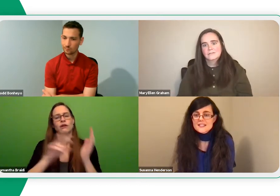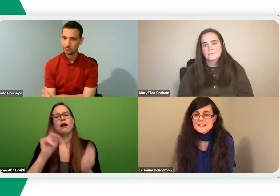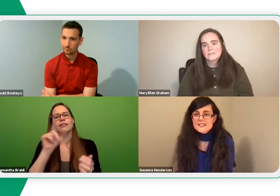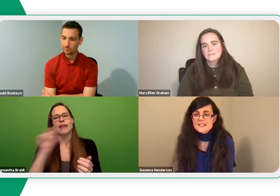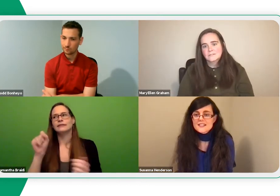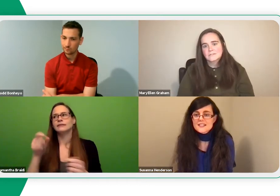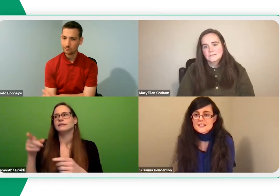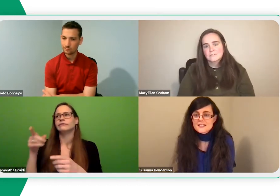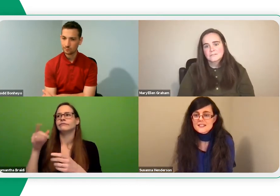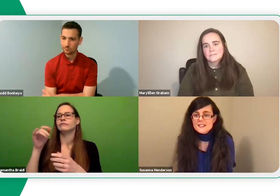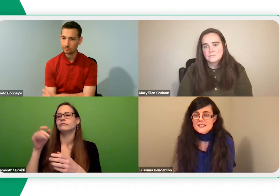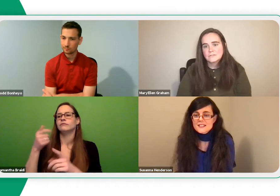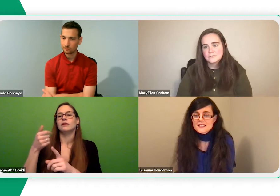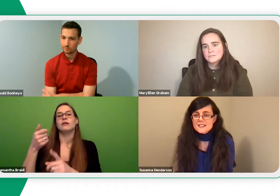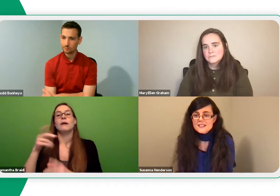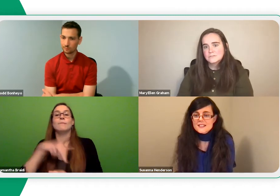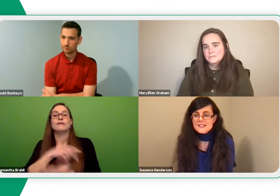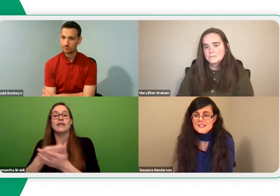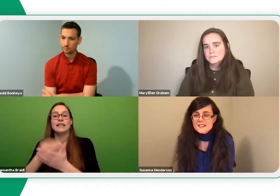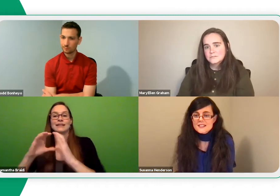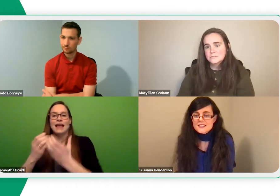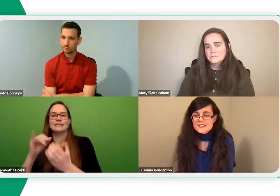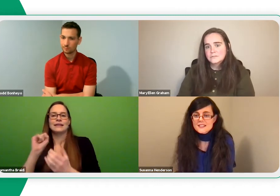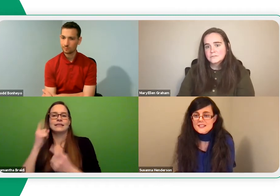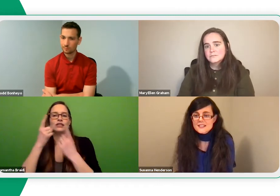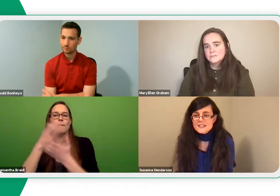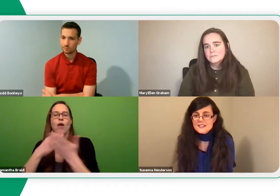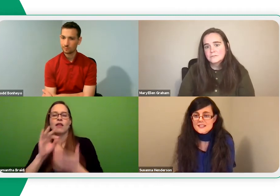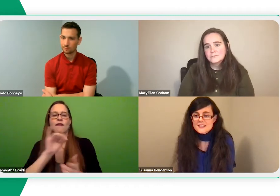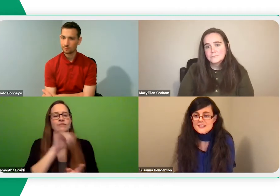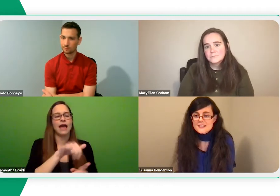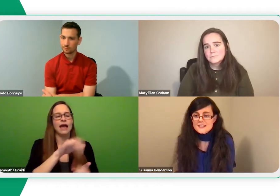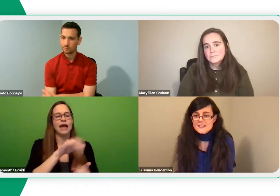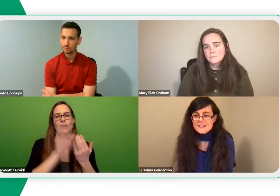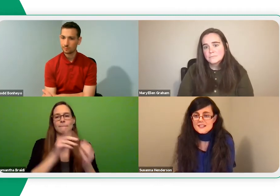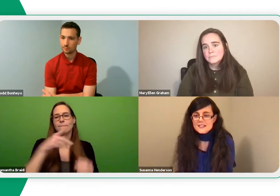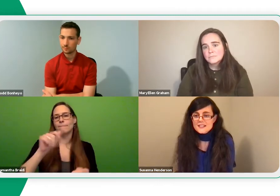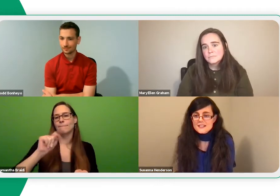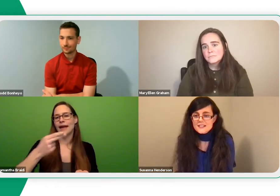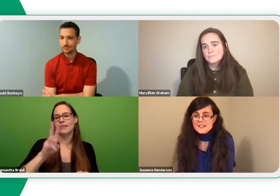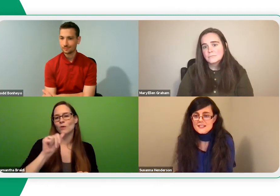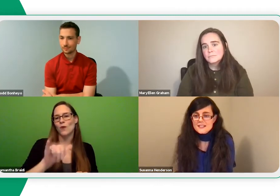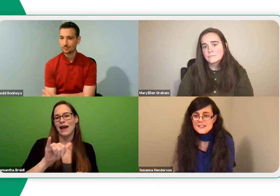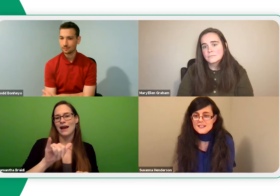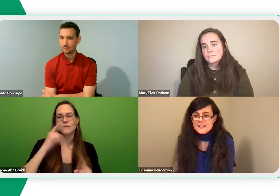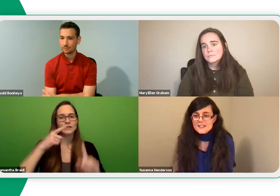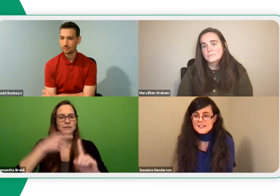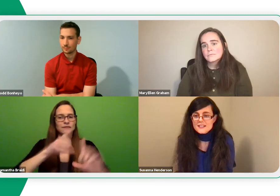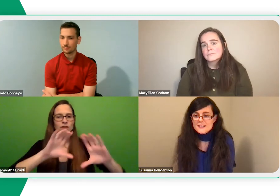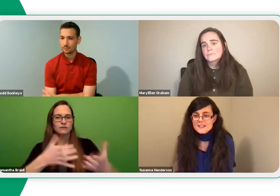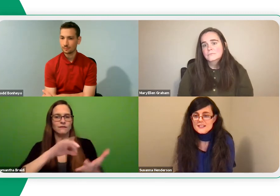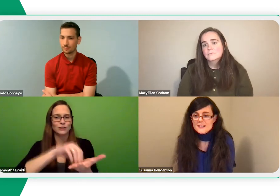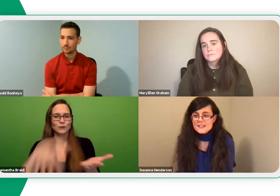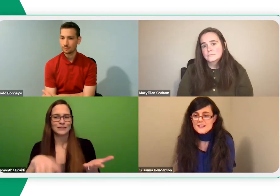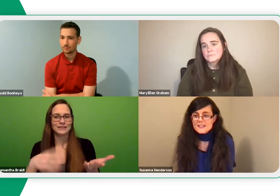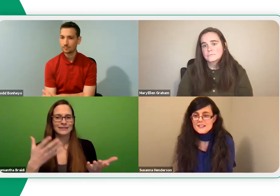electives. They're not mandated at schools, and they're not required unless the personal finance class is considered